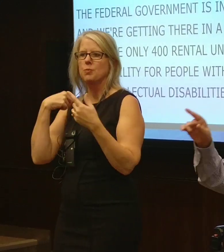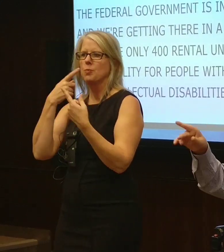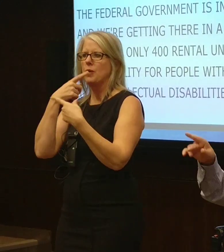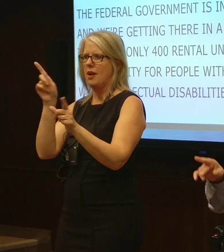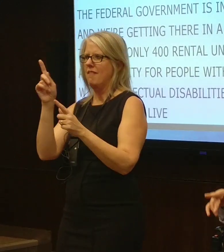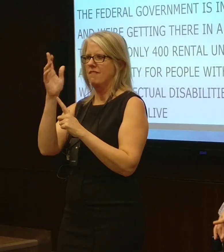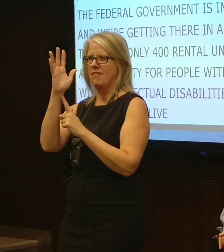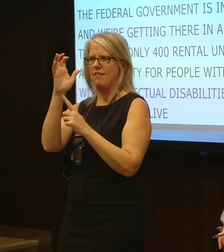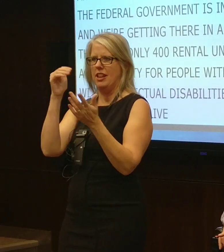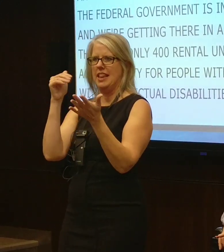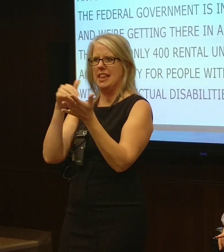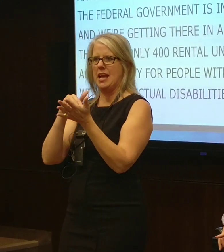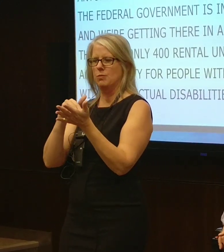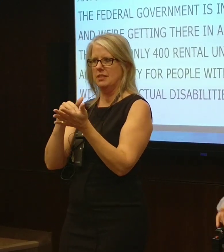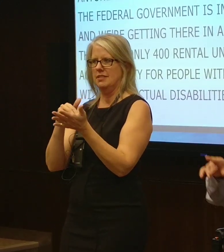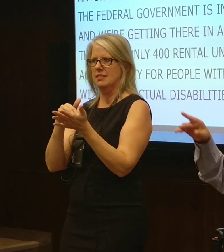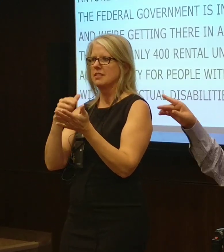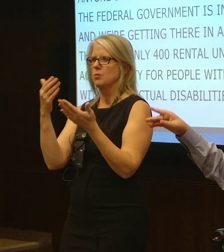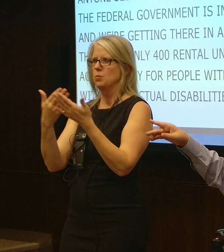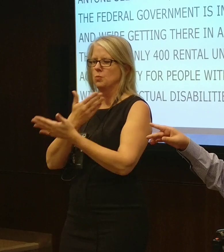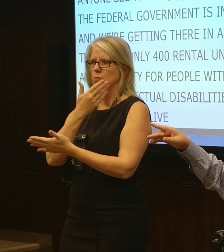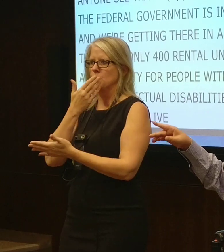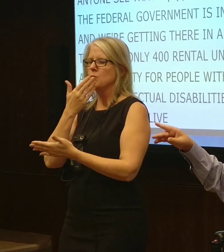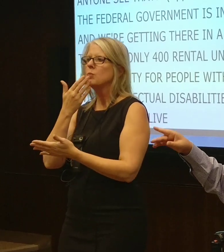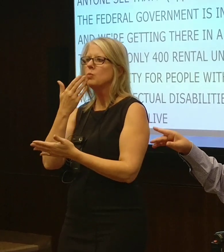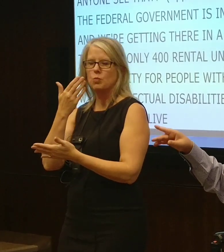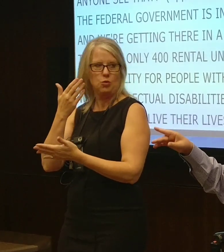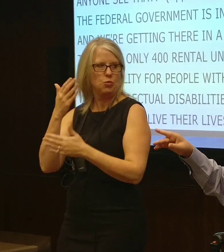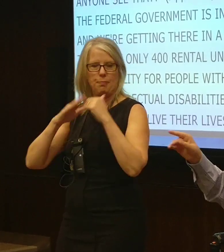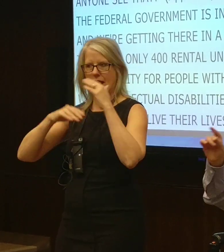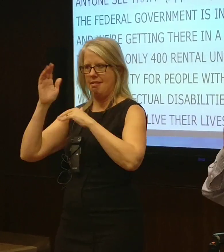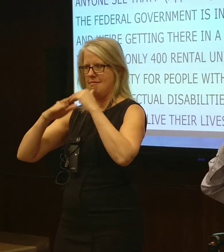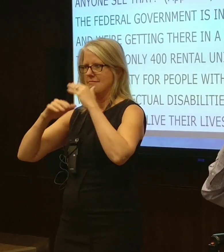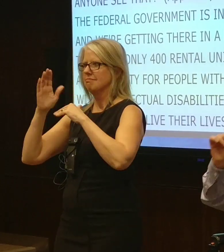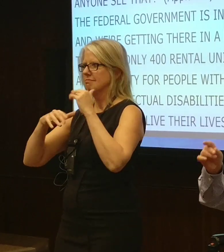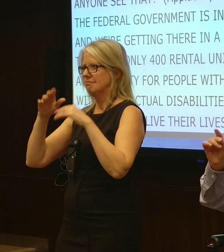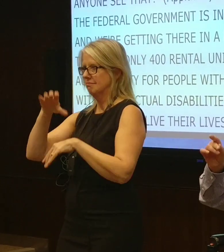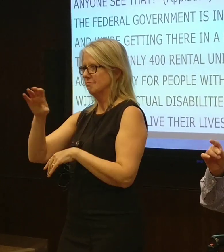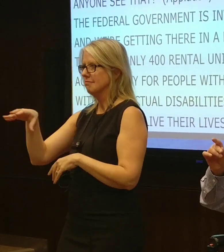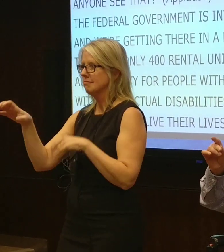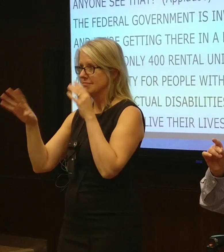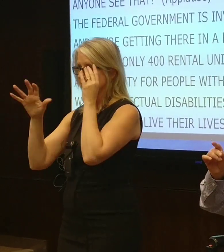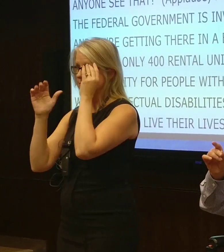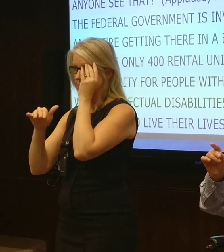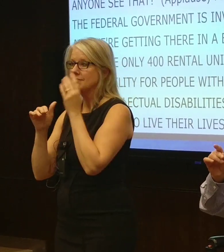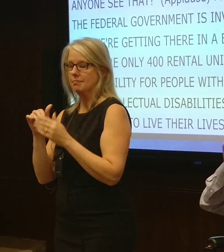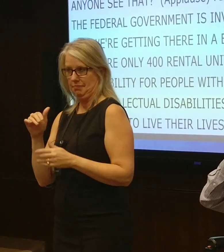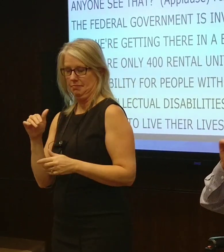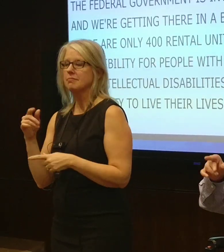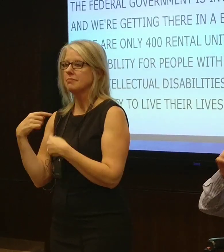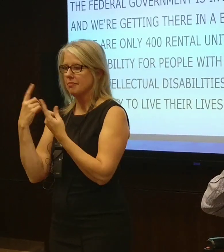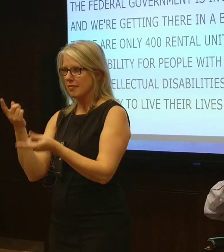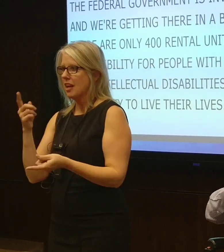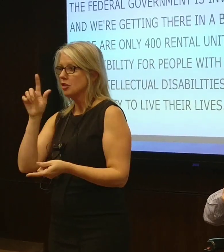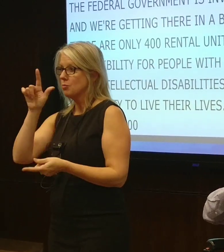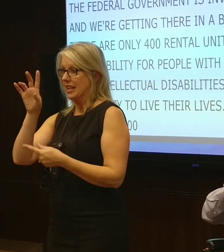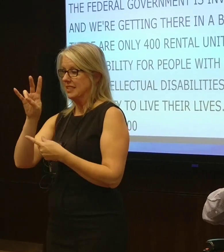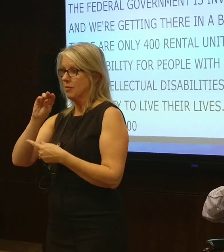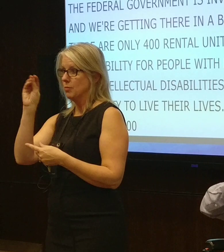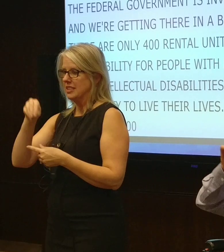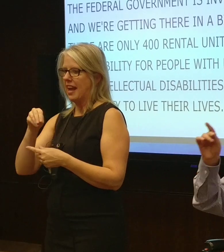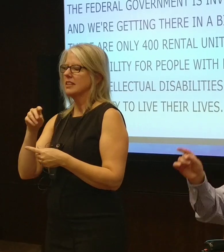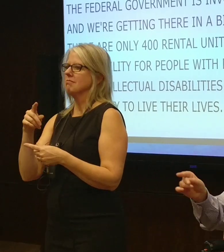there were 500,000 new builds that we are going to be doing. 20% of them are dedicated